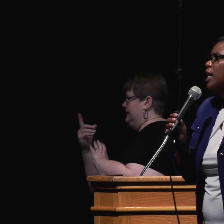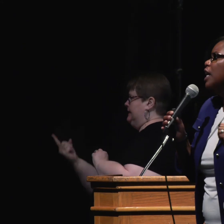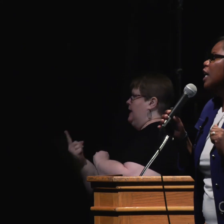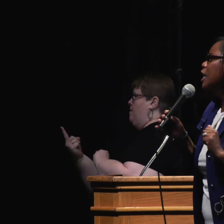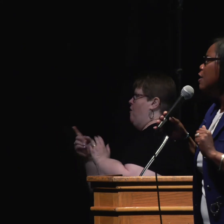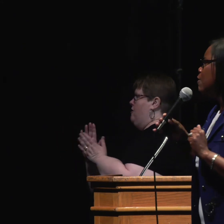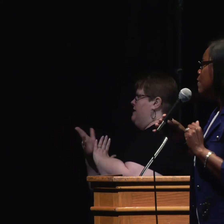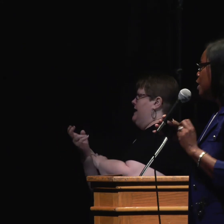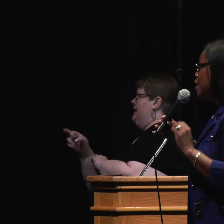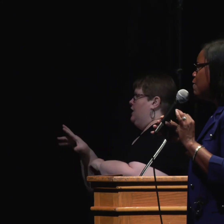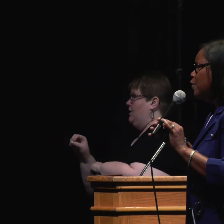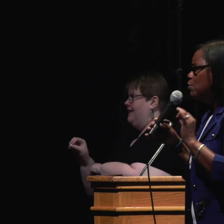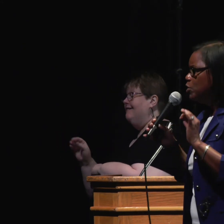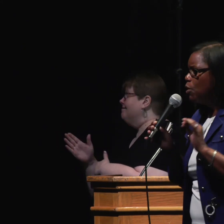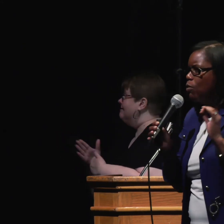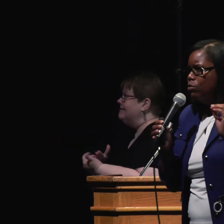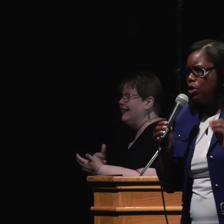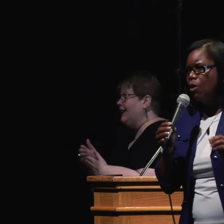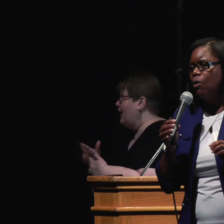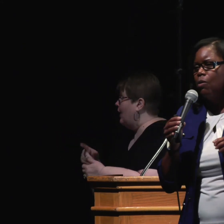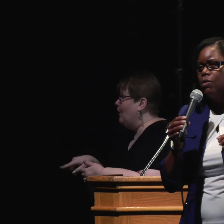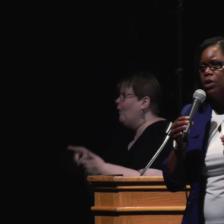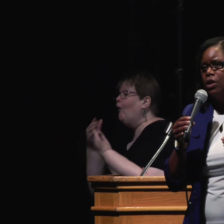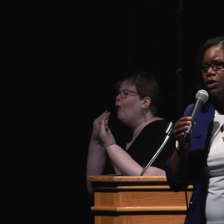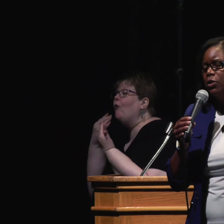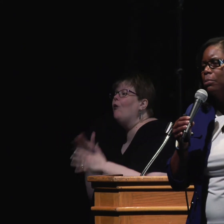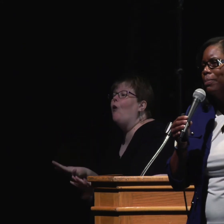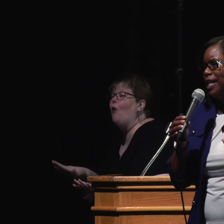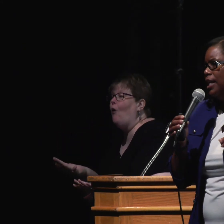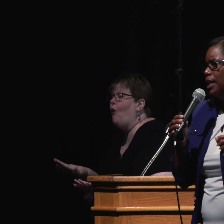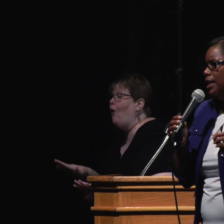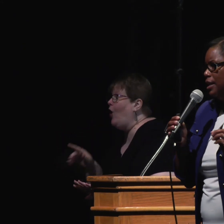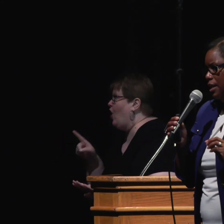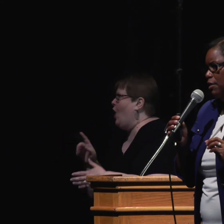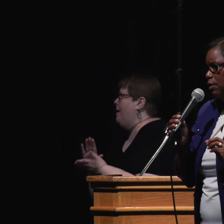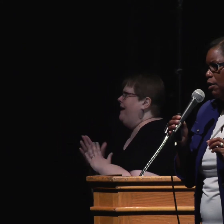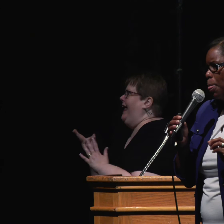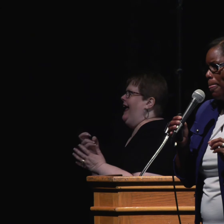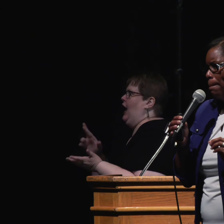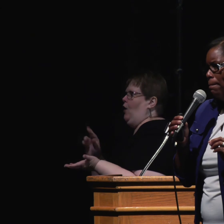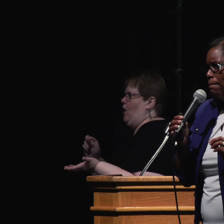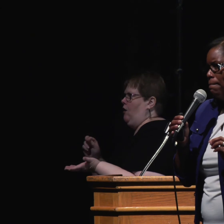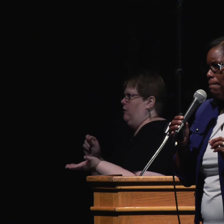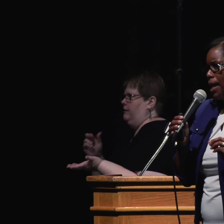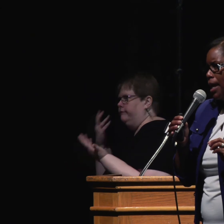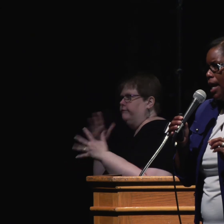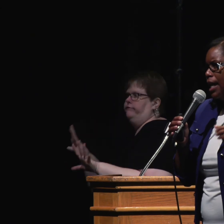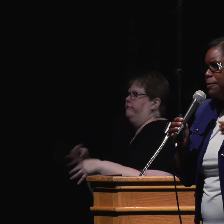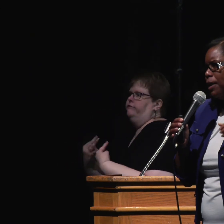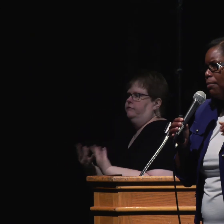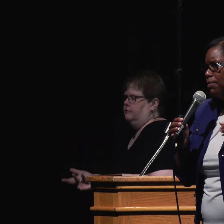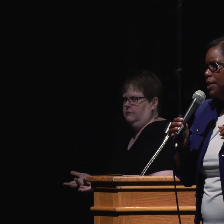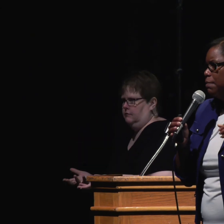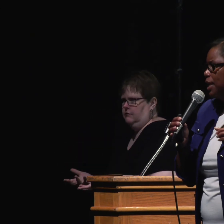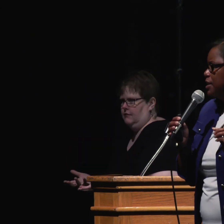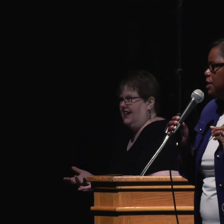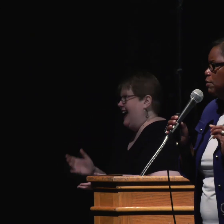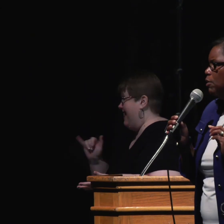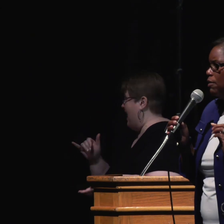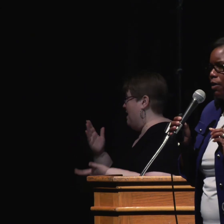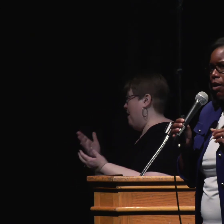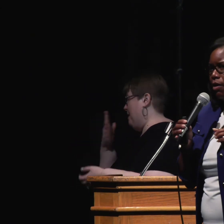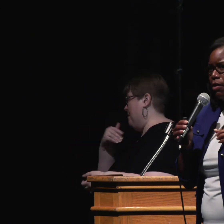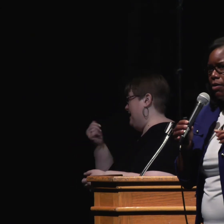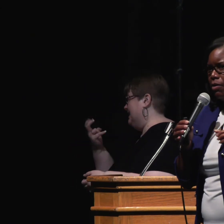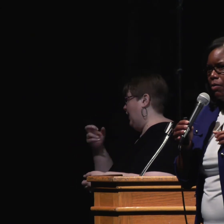hero, even if you don't know you're being a hero? And that's probably the best